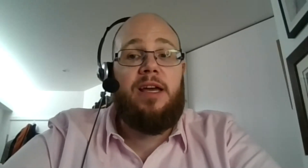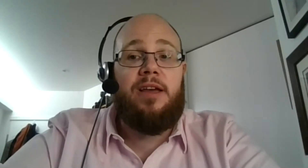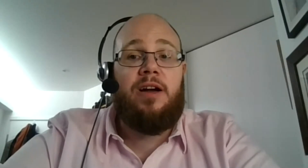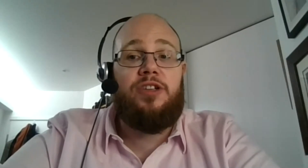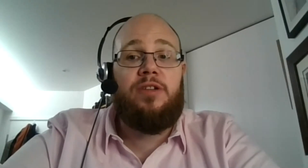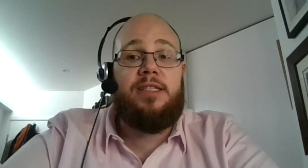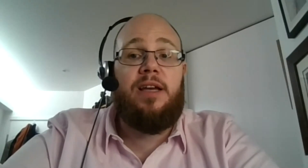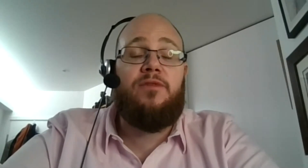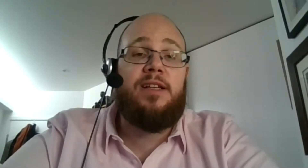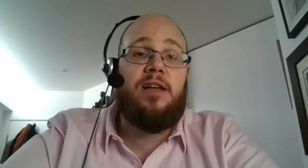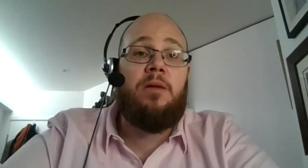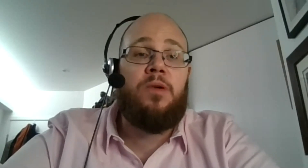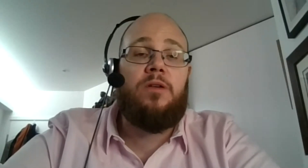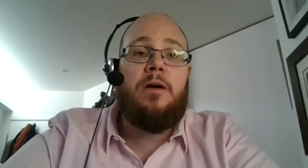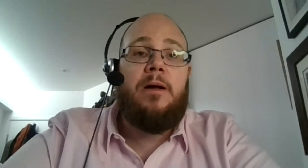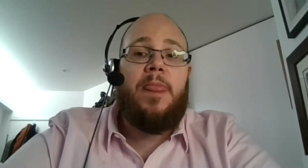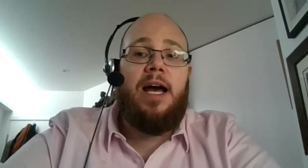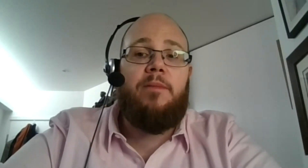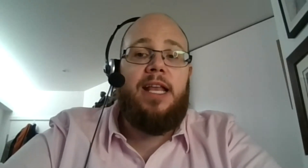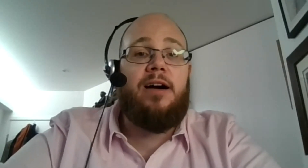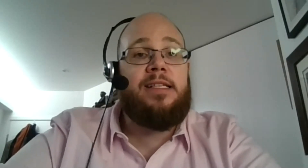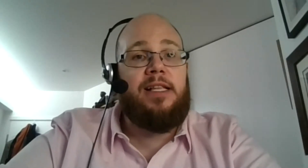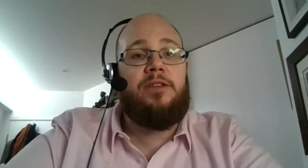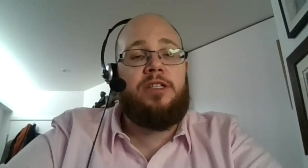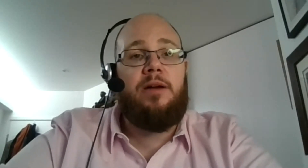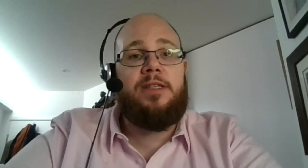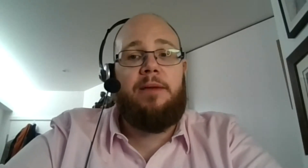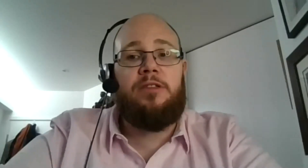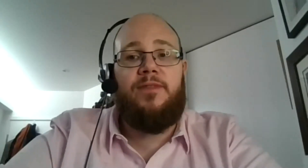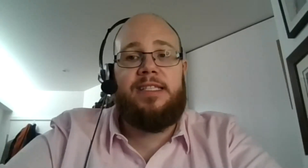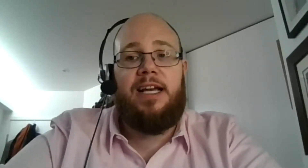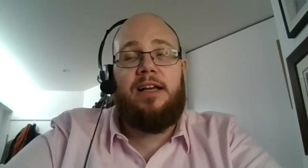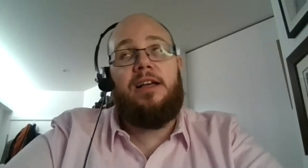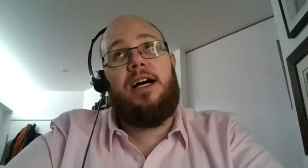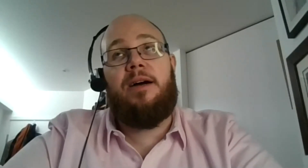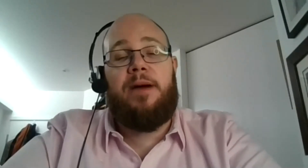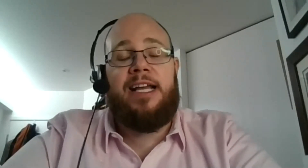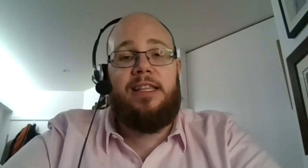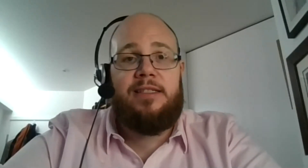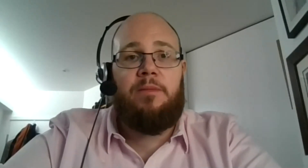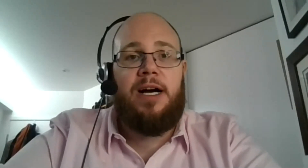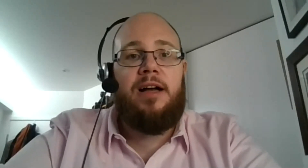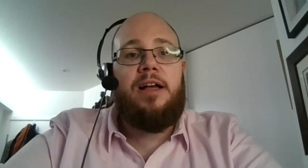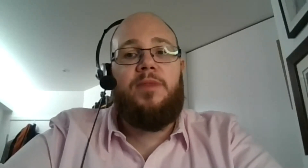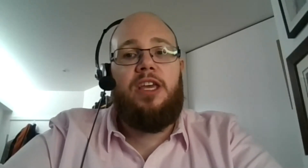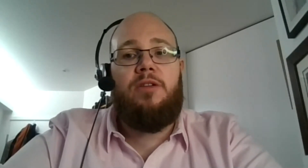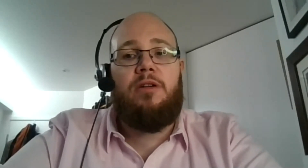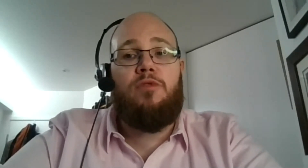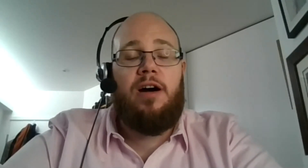other countries. So for example, in Iceland, which I was able to visit back in the summer, you arrive